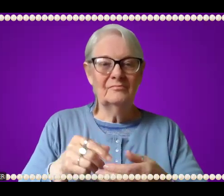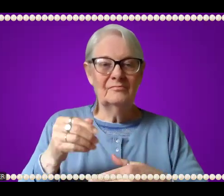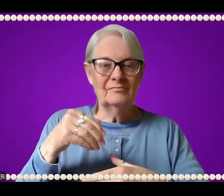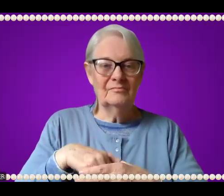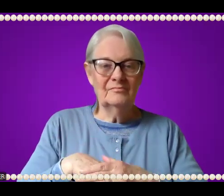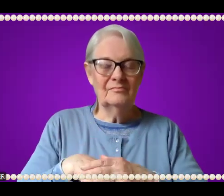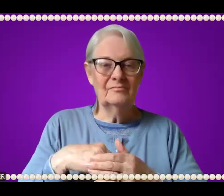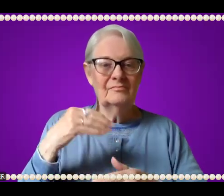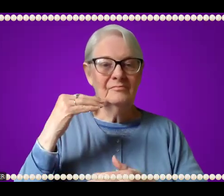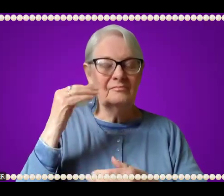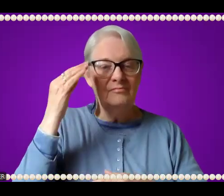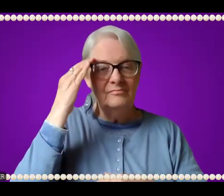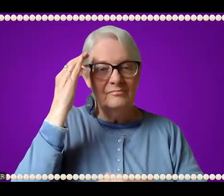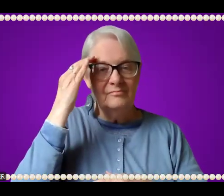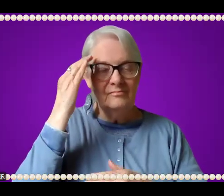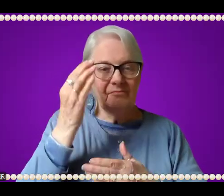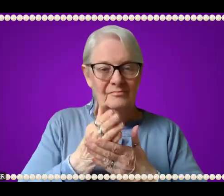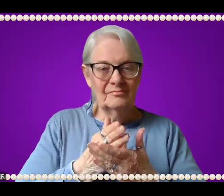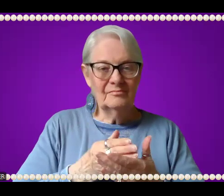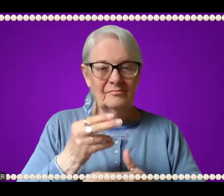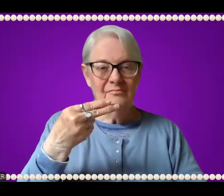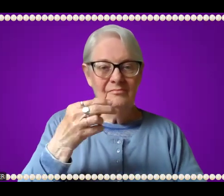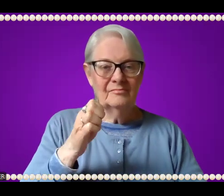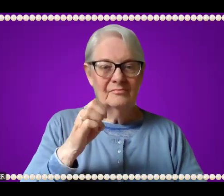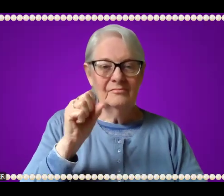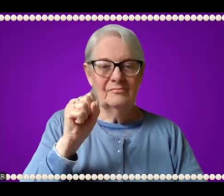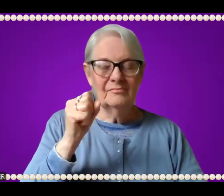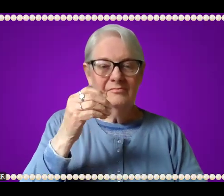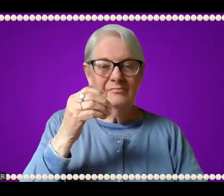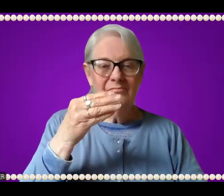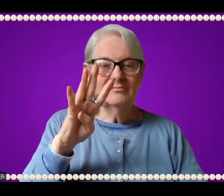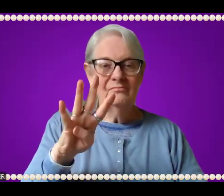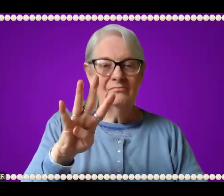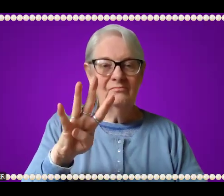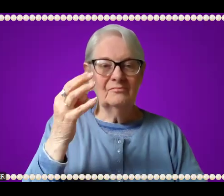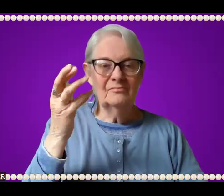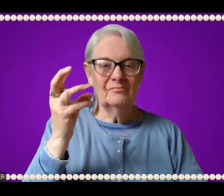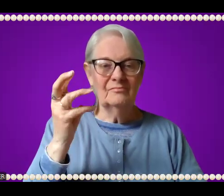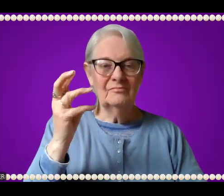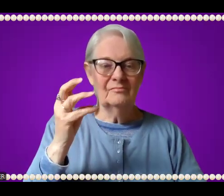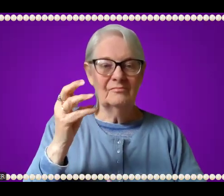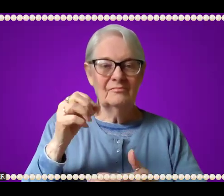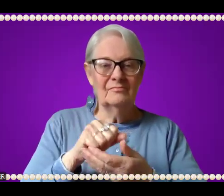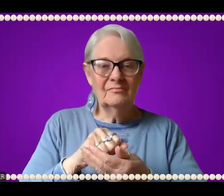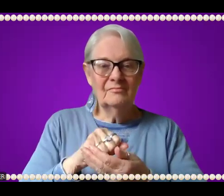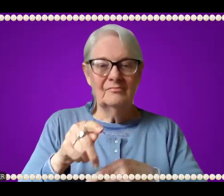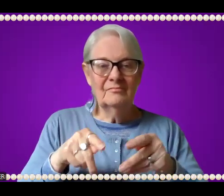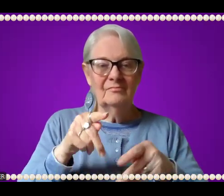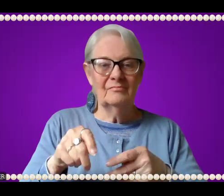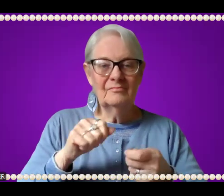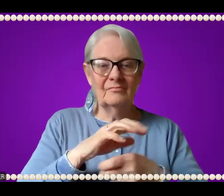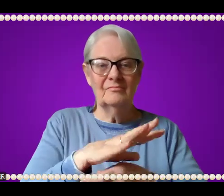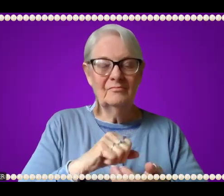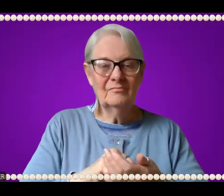the knowledge piece. Again, that's Hosea 4:6. My people are destroyed for